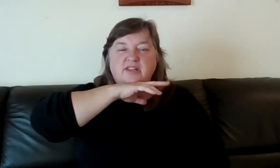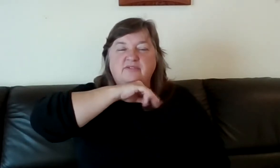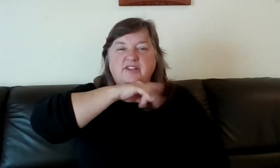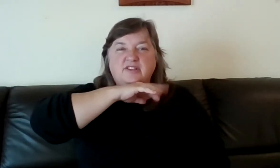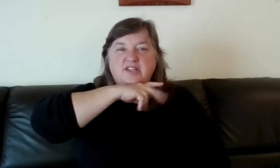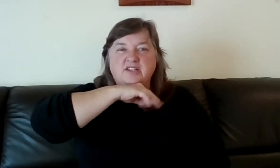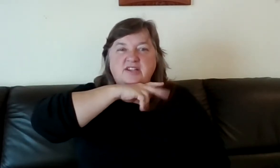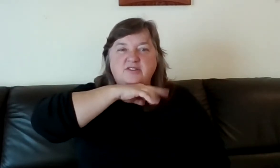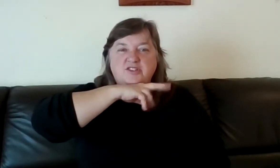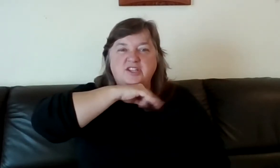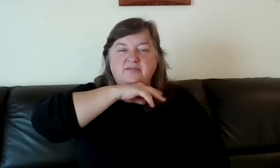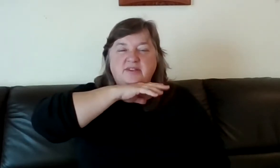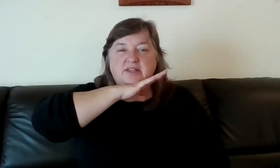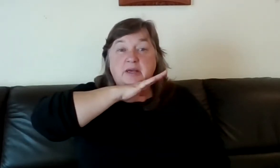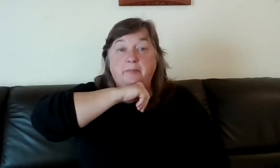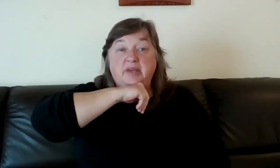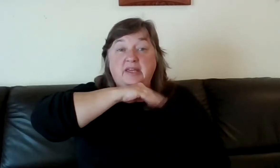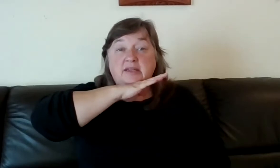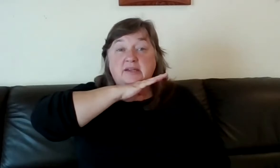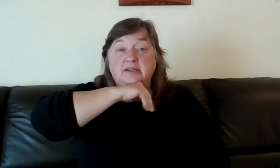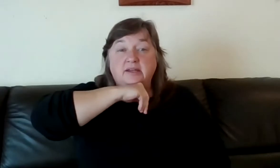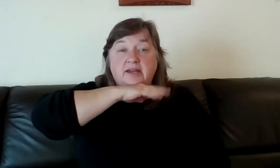Wiggly fingers underneath your chin. Pig